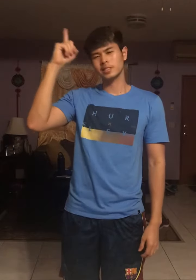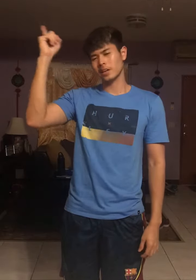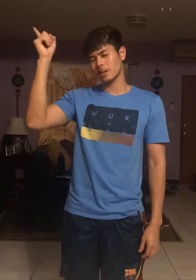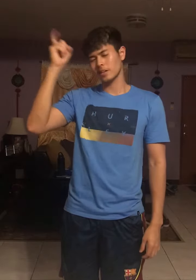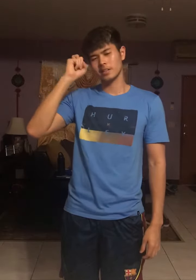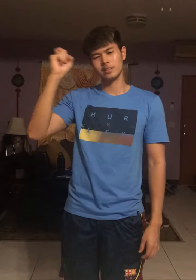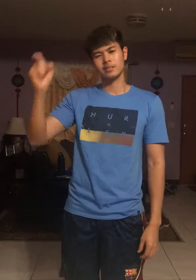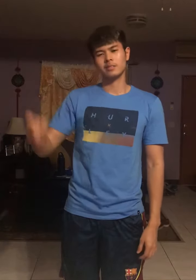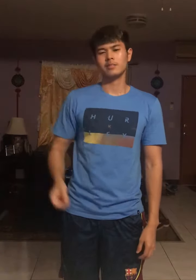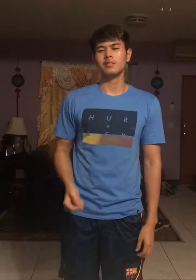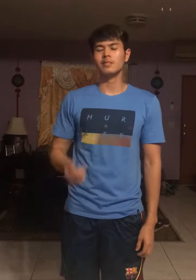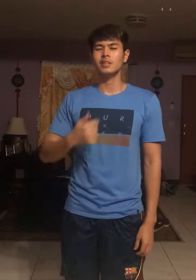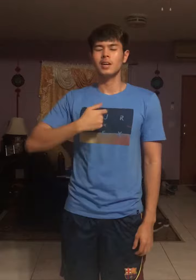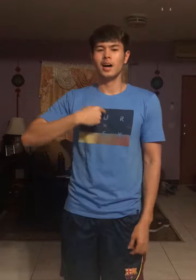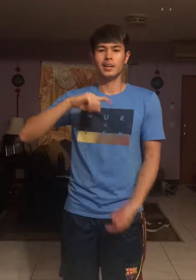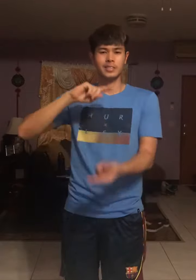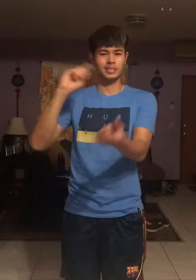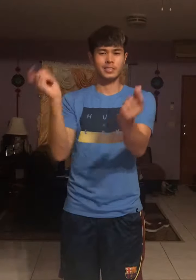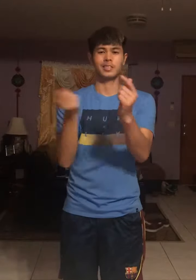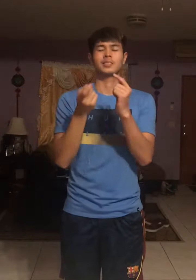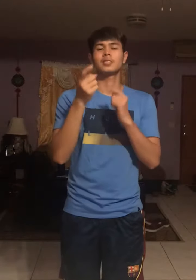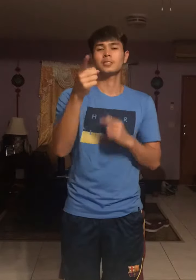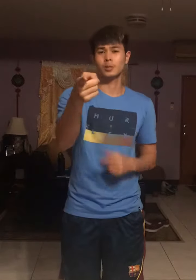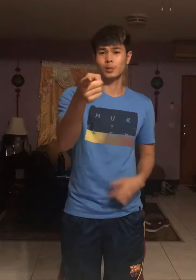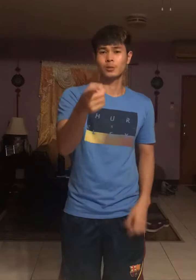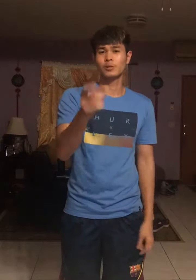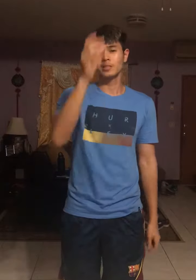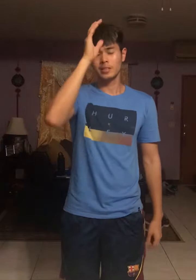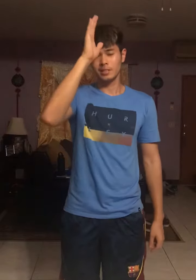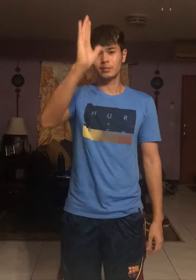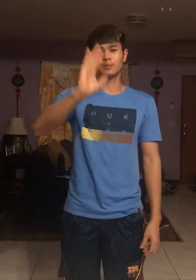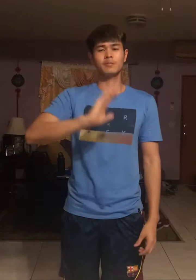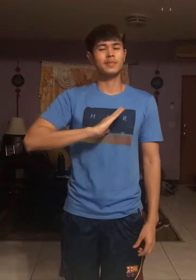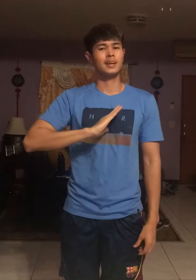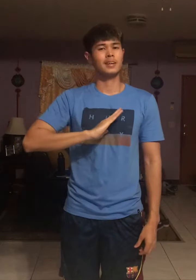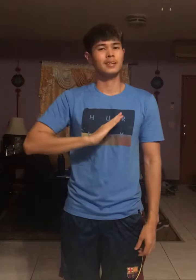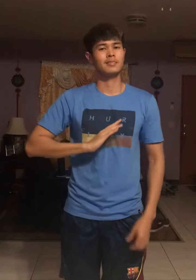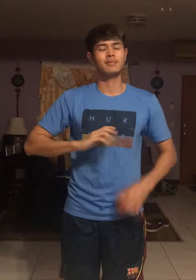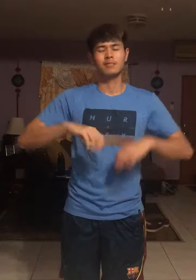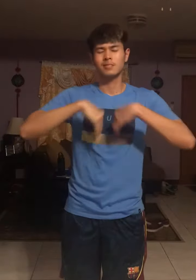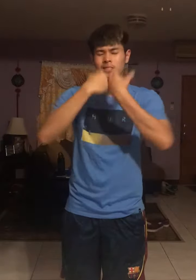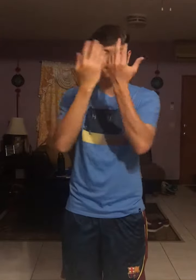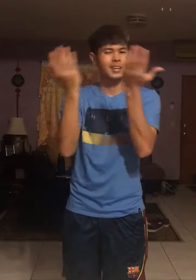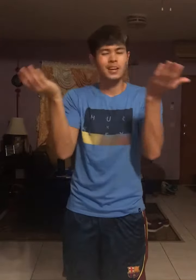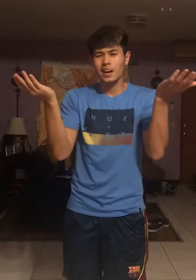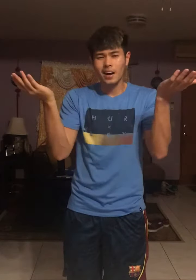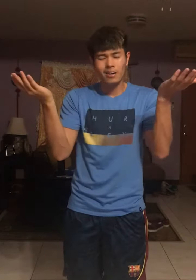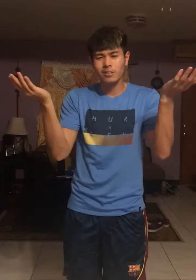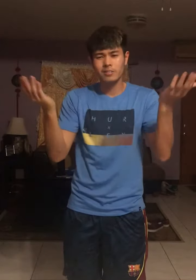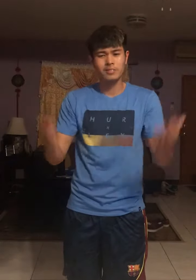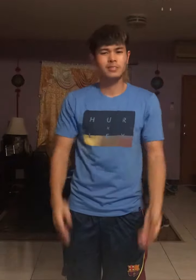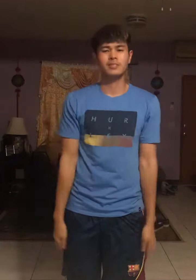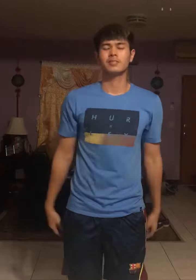clue Somehow I'll make a man out of you